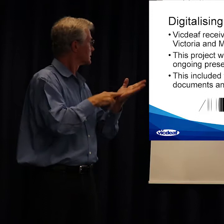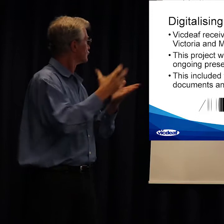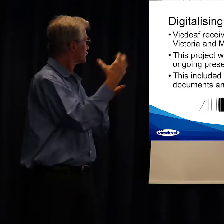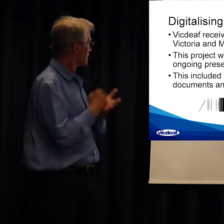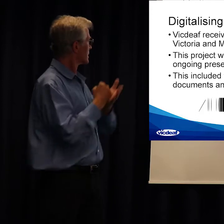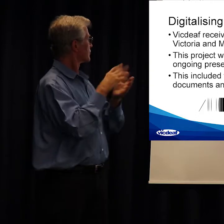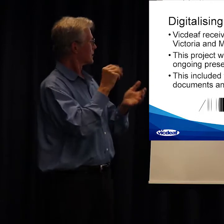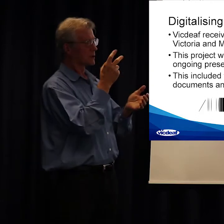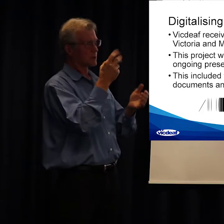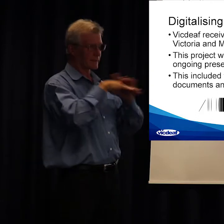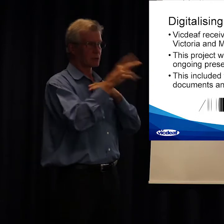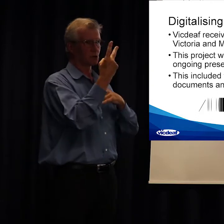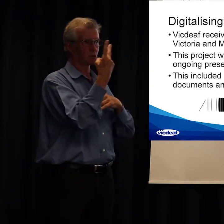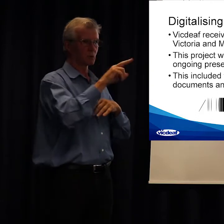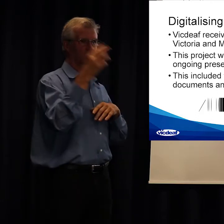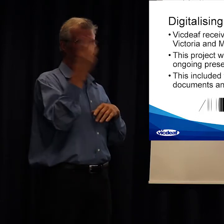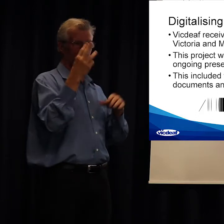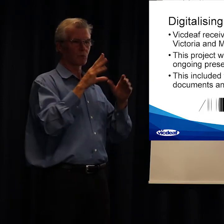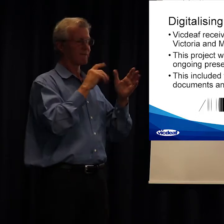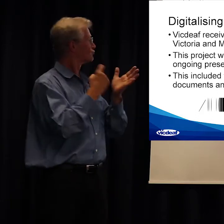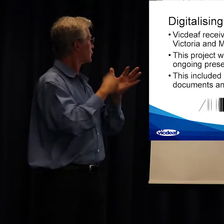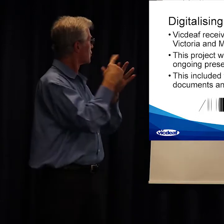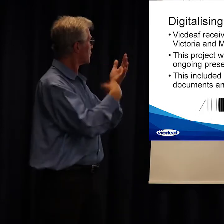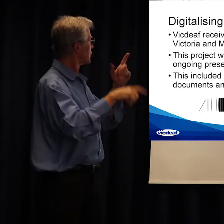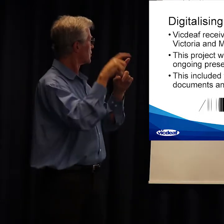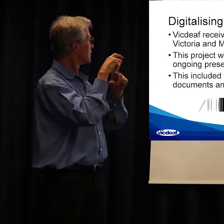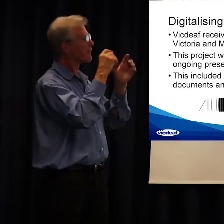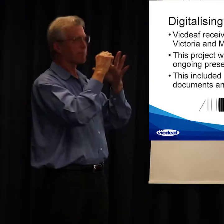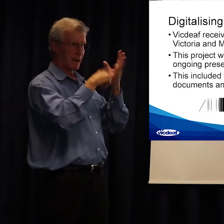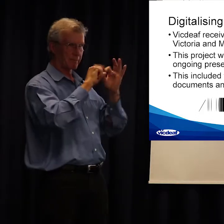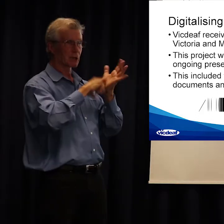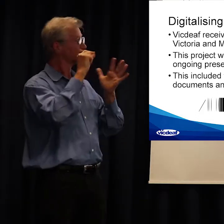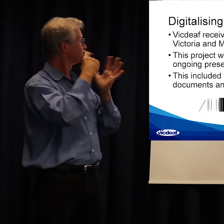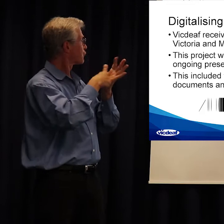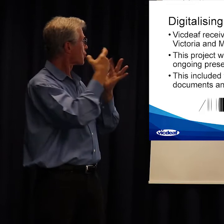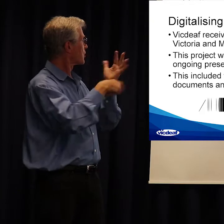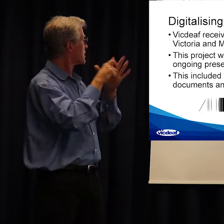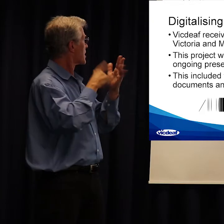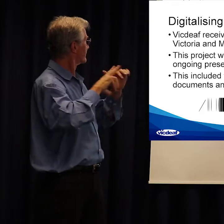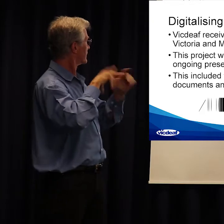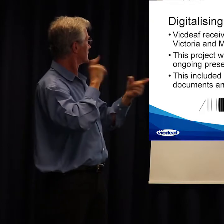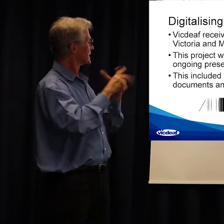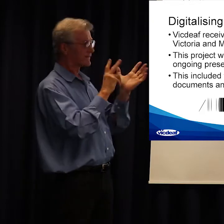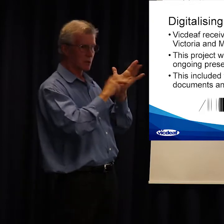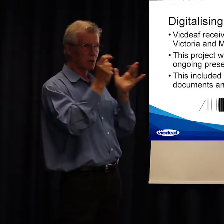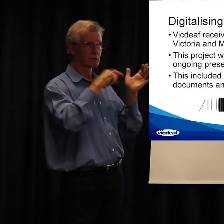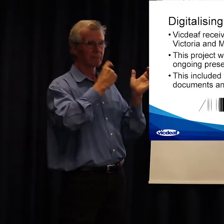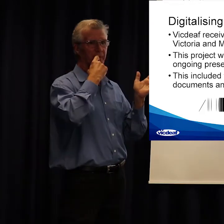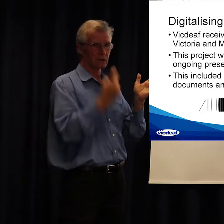Vicdeaf received a grant in 2013 from the Public Records Office of Victoria